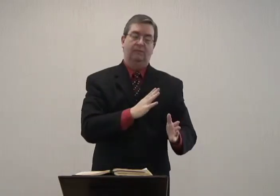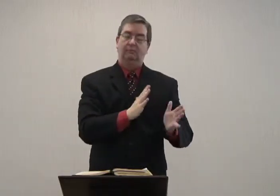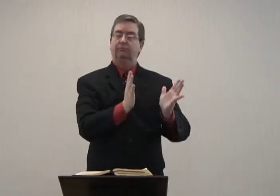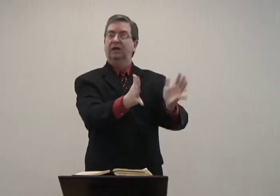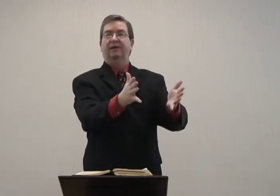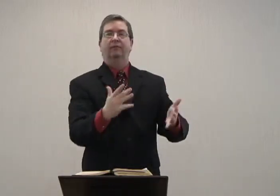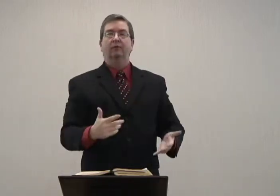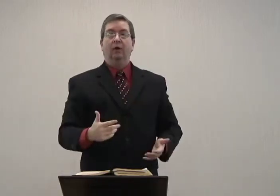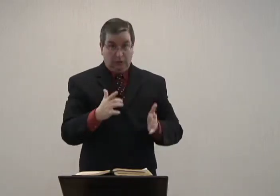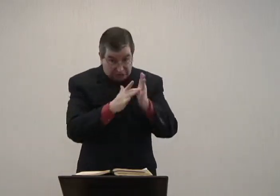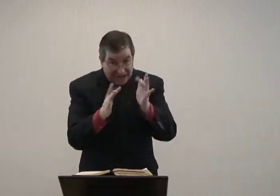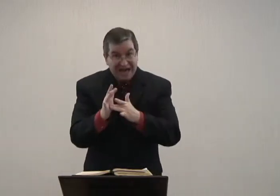Join the world.